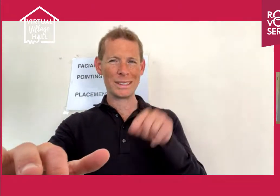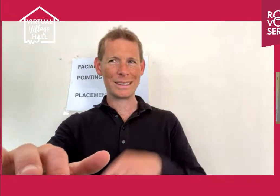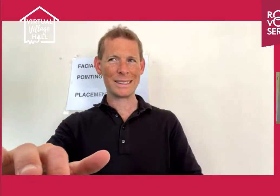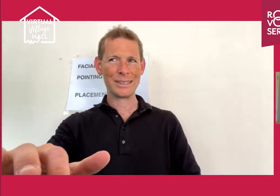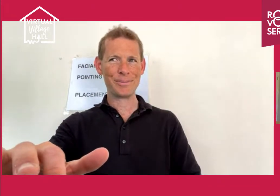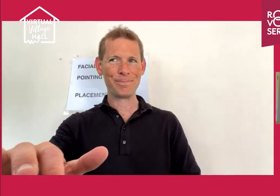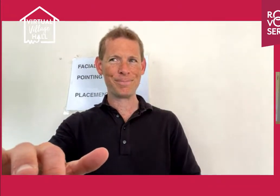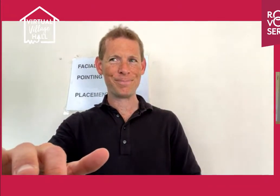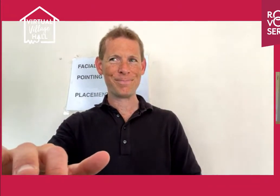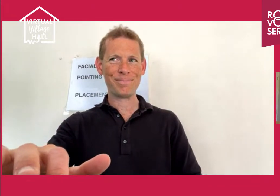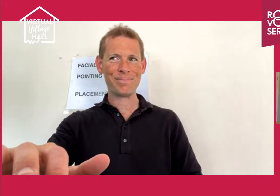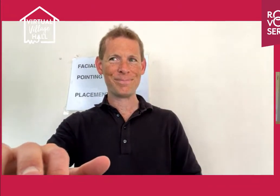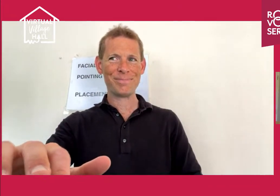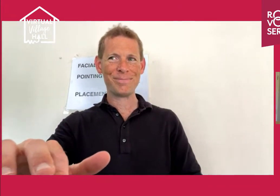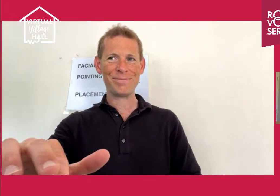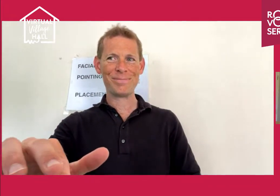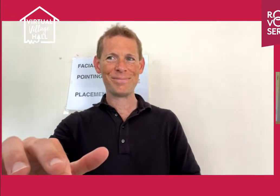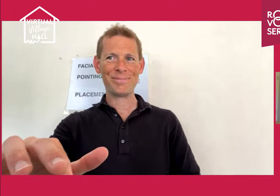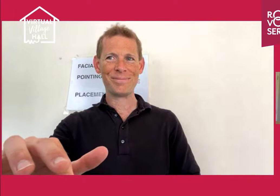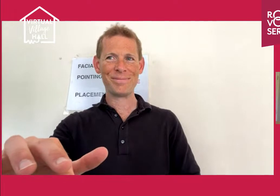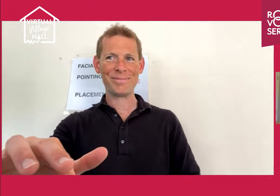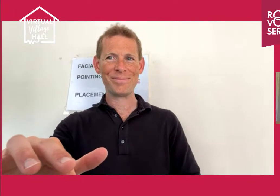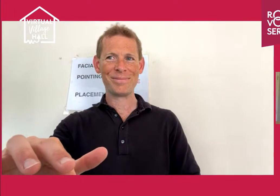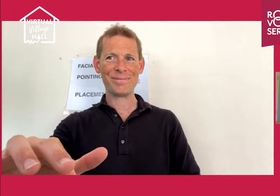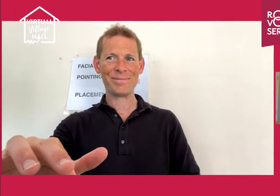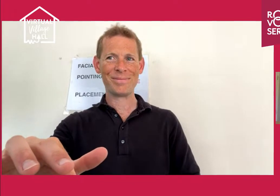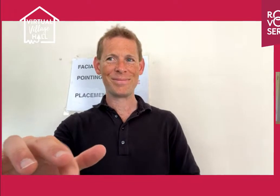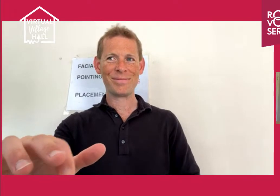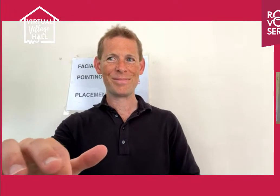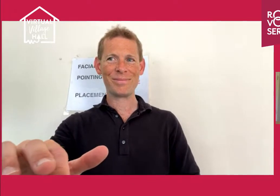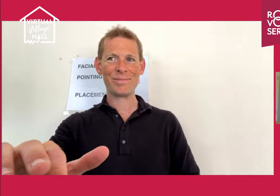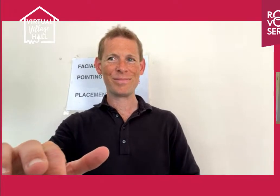So that, what do you think that is? Anyone have any guesses? Want to put it in the chat box?